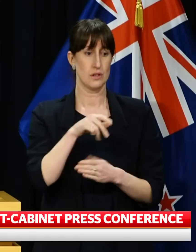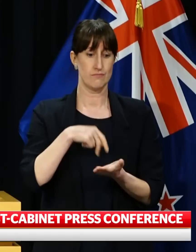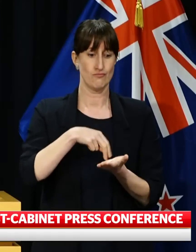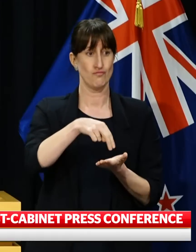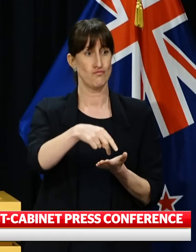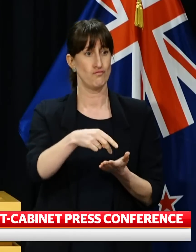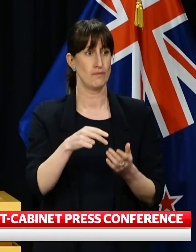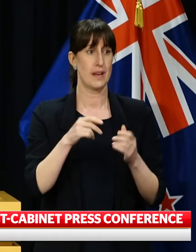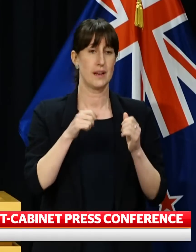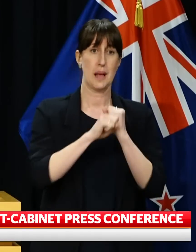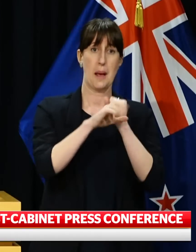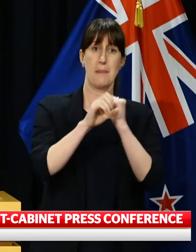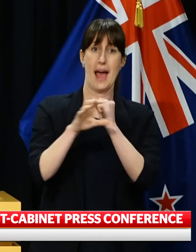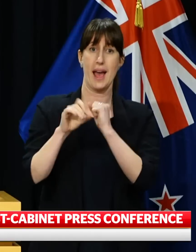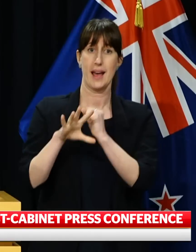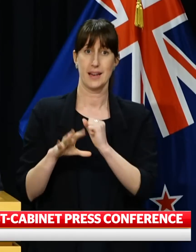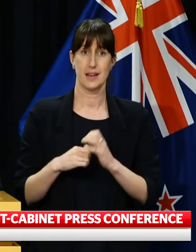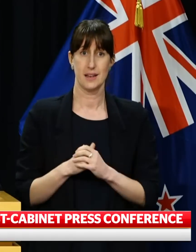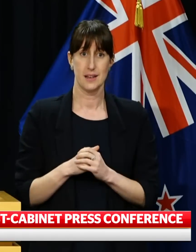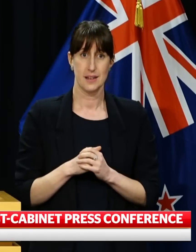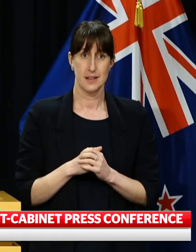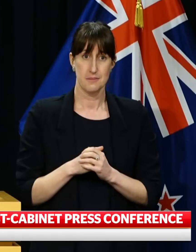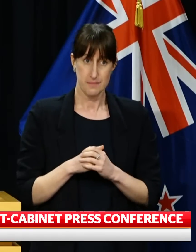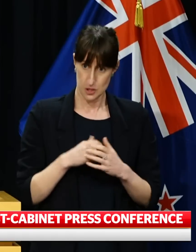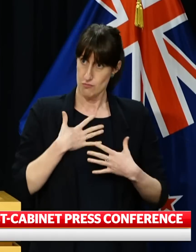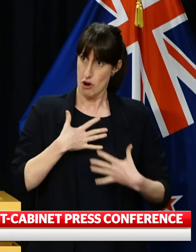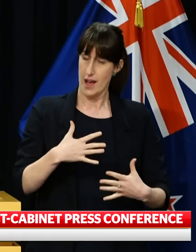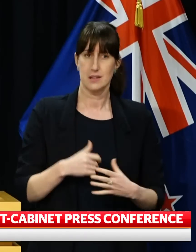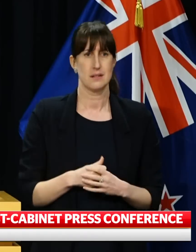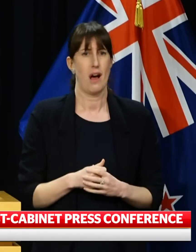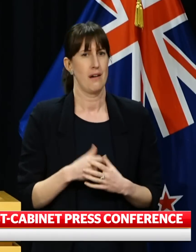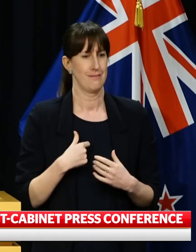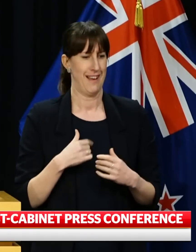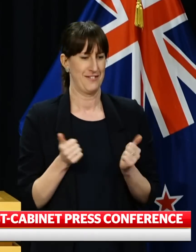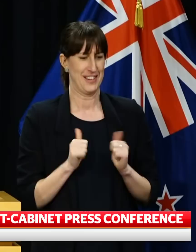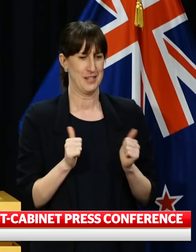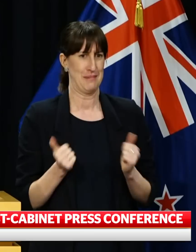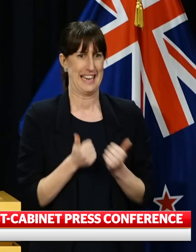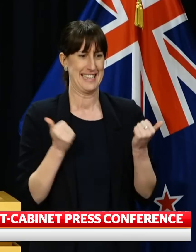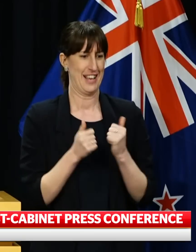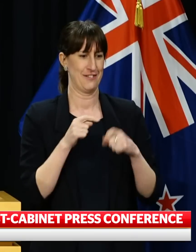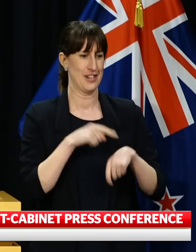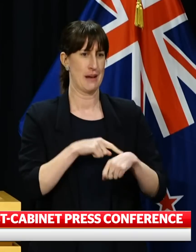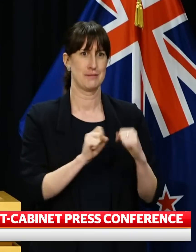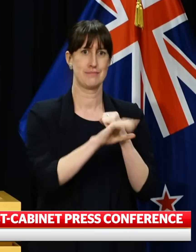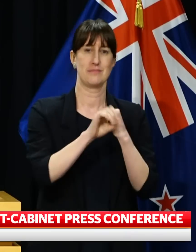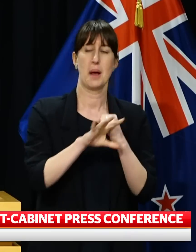reception? I've done plenty of campaigning out like that in public. I guess it's the first for this campaign period.